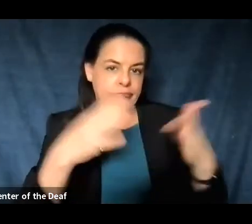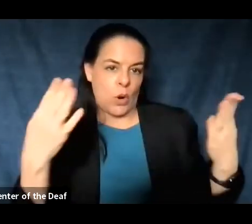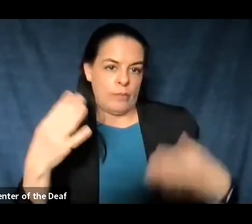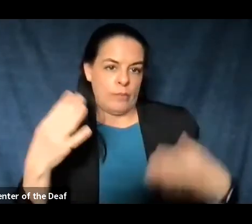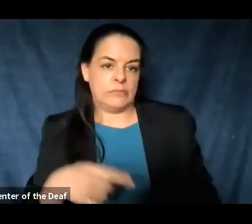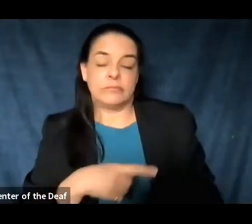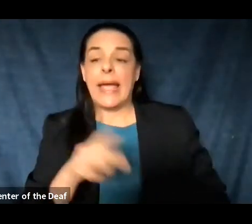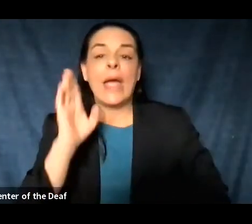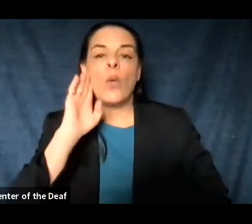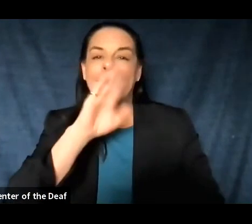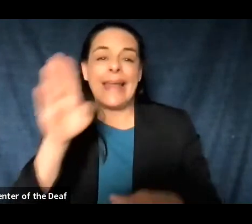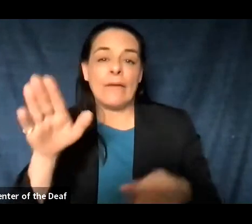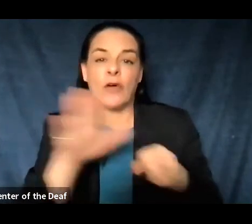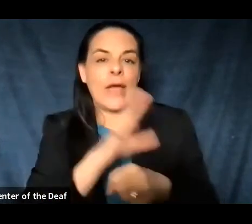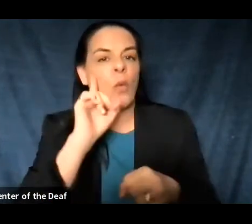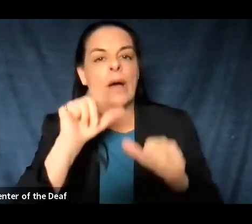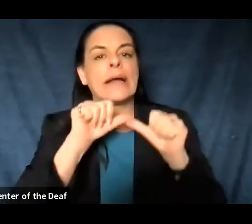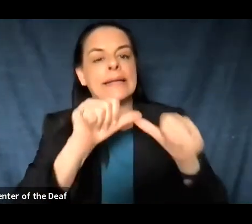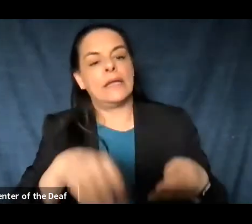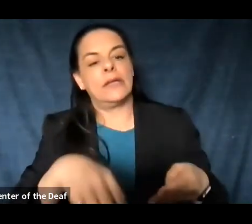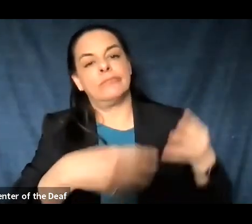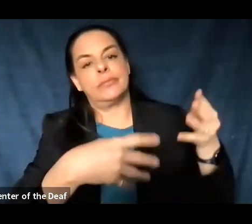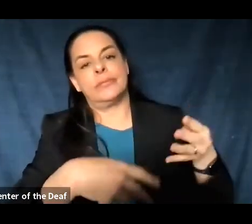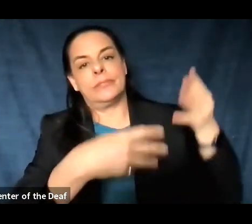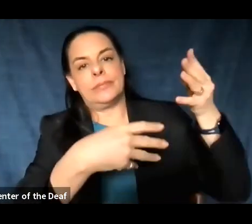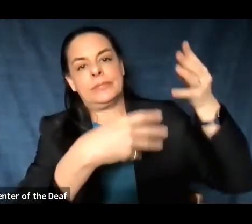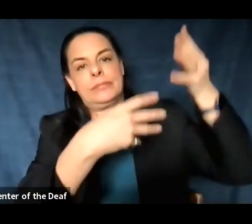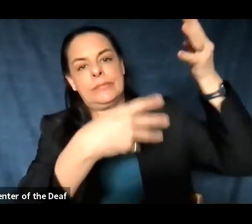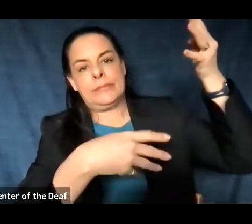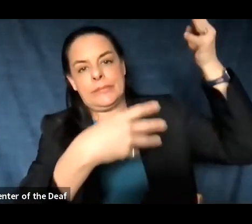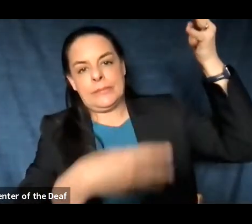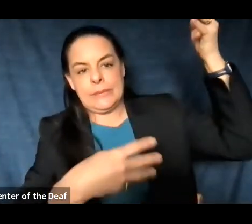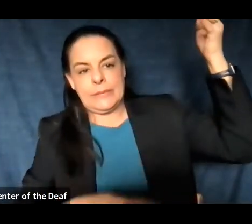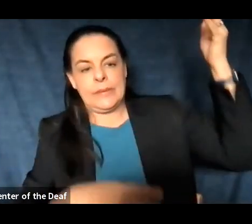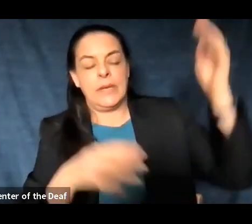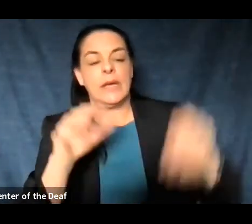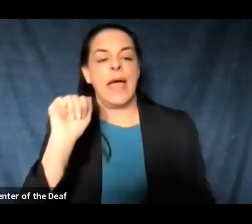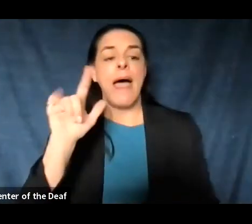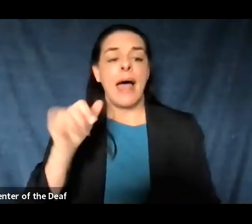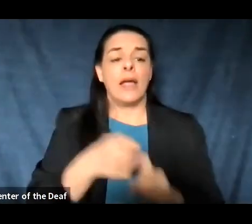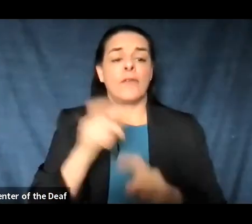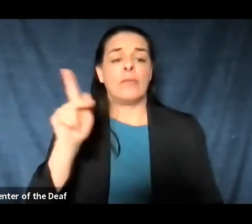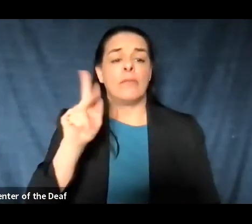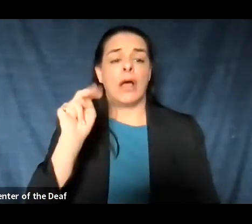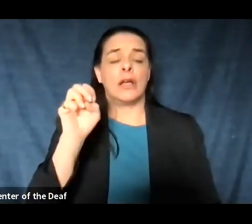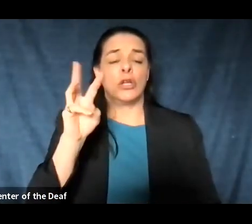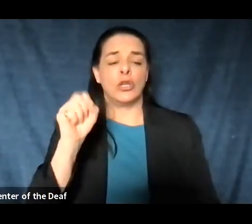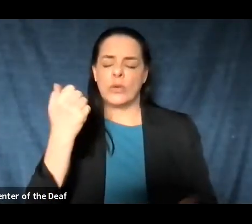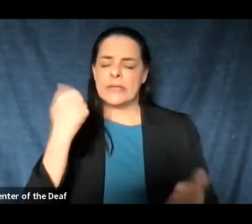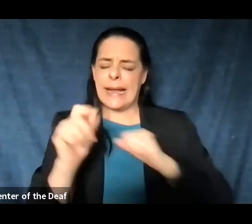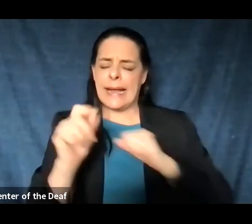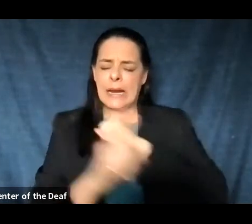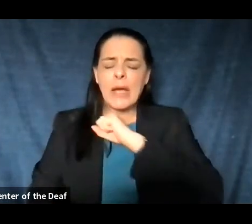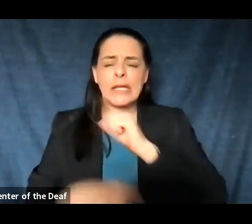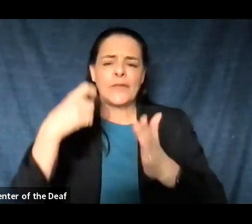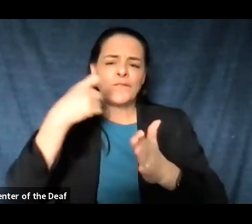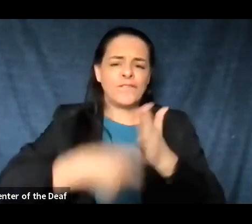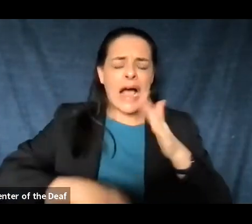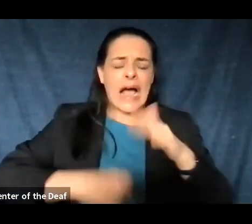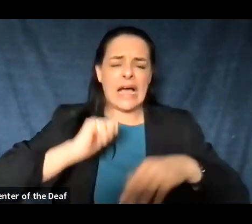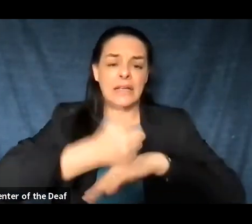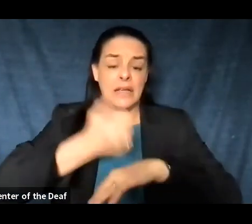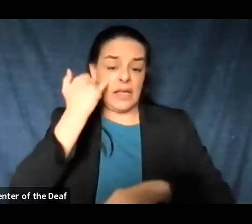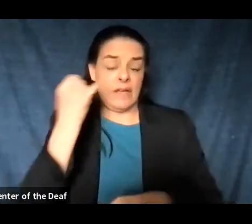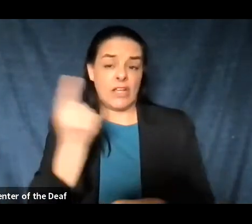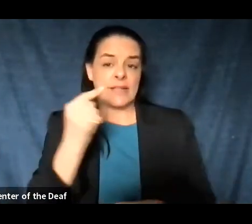Yeah, it'll just keep on going. From Allie with Knox News, are there any punishments like fines in place if someone were